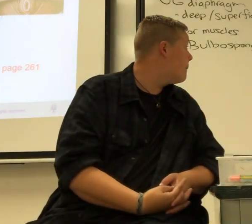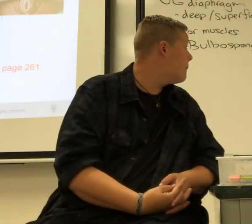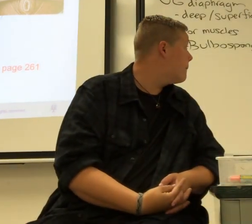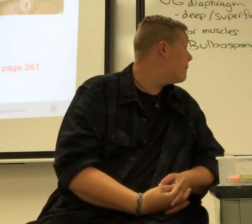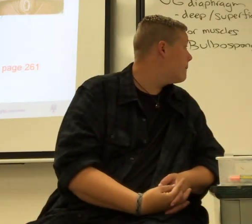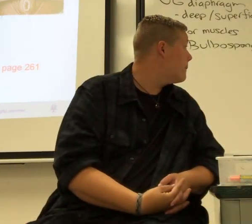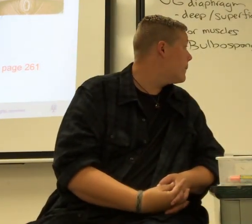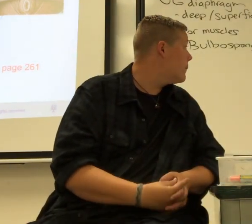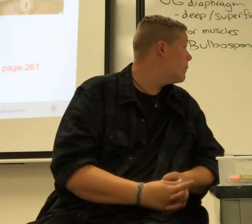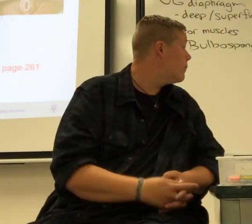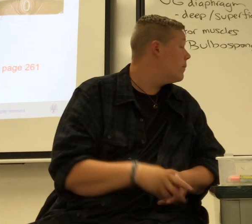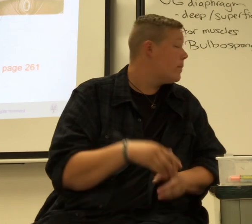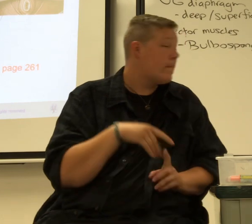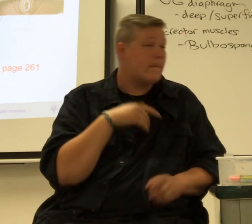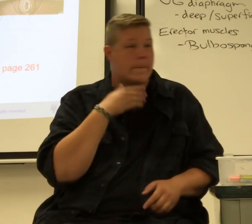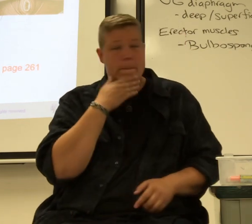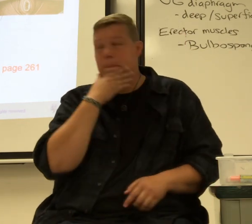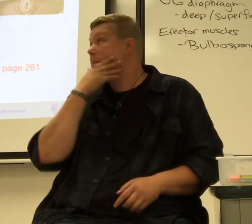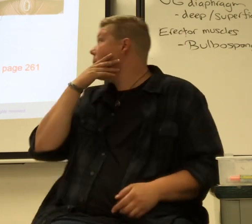Covers